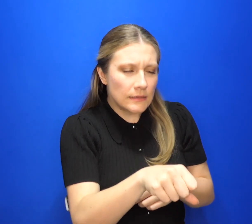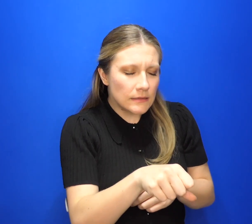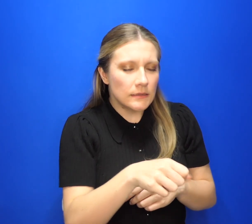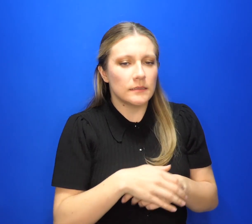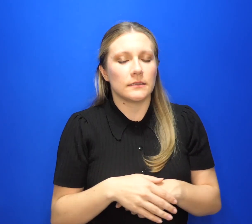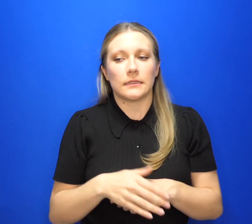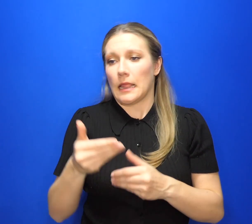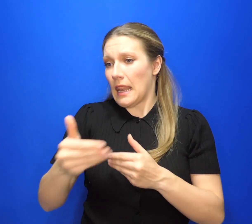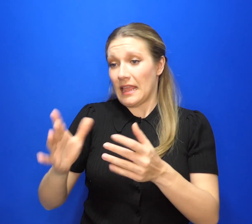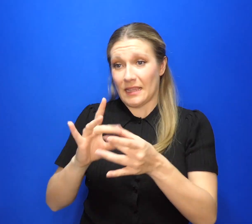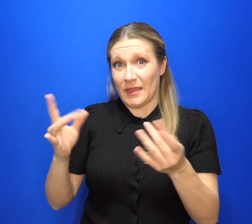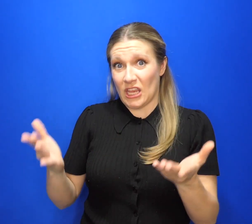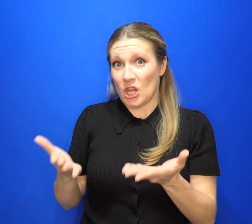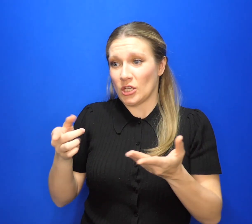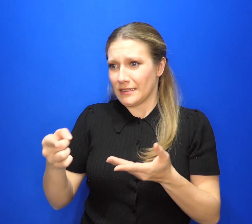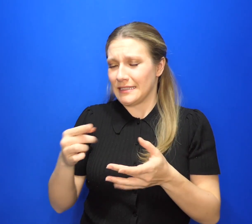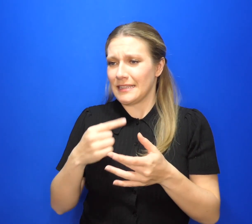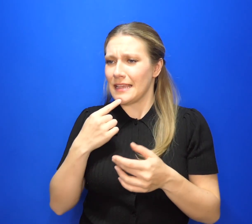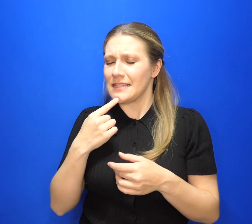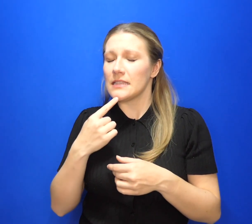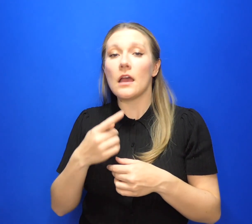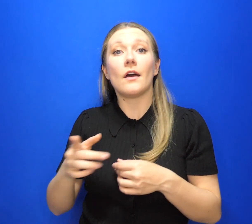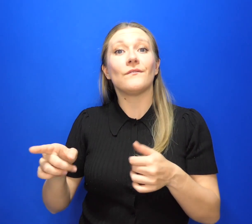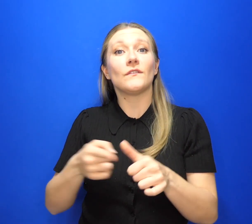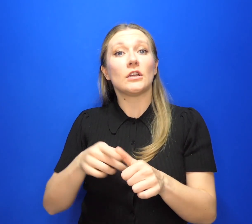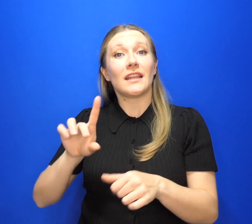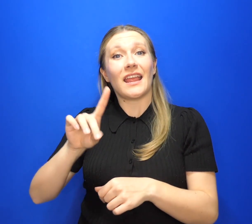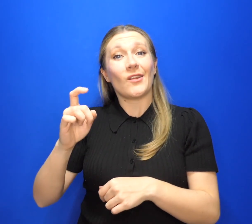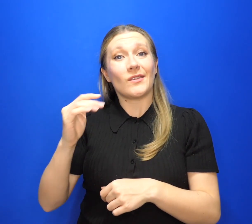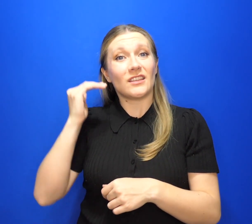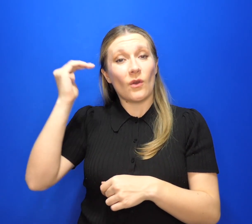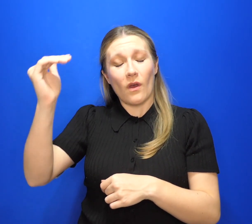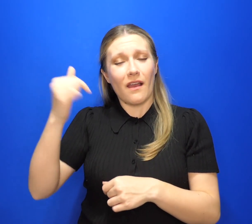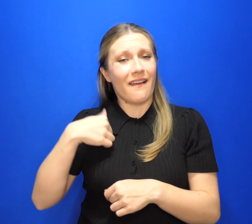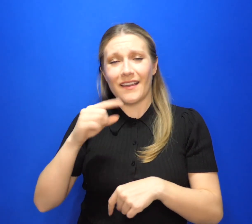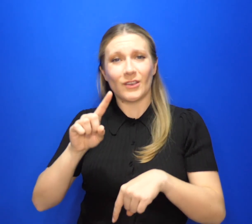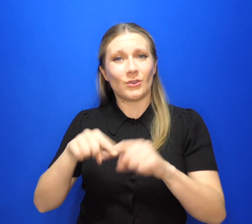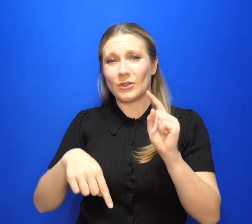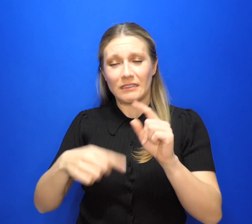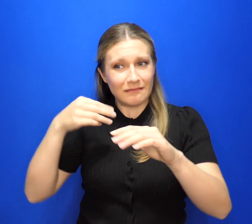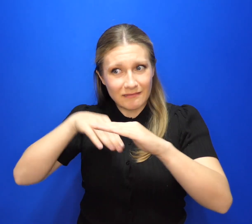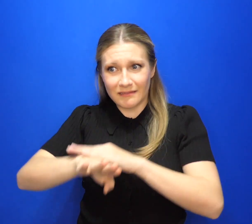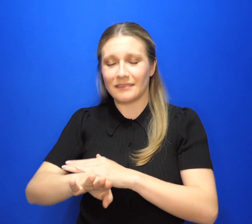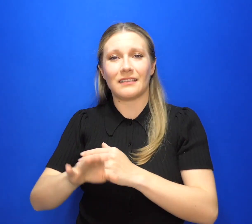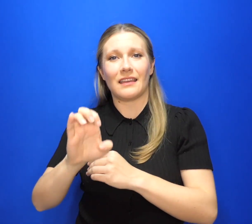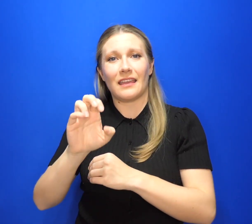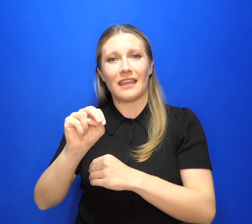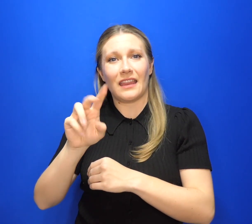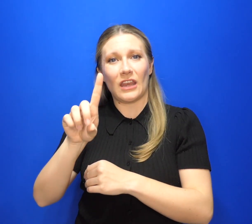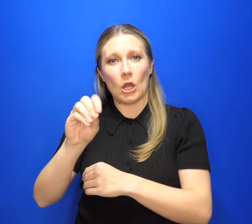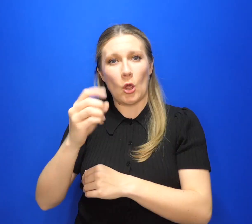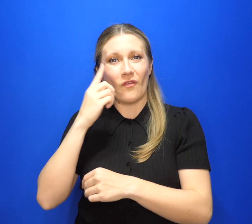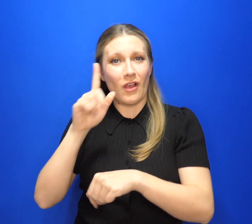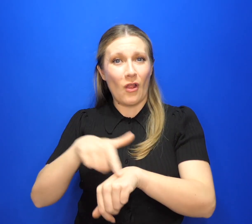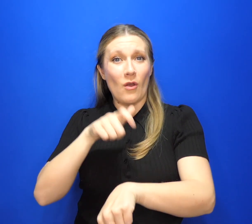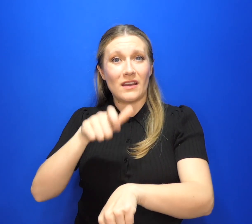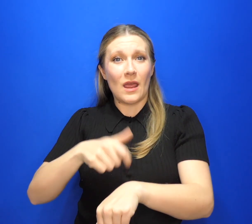next statement here in our questions is, when I was first diagnosed as an adult, I couldn't get in to see an endo for a while because I wasn't quote